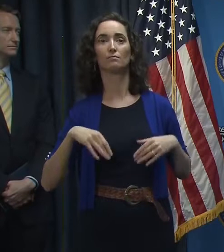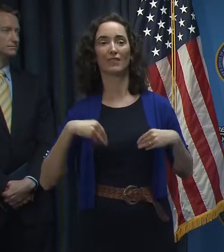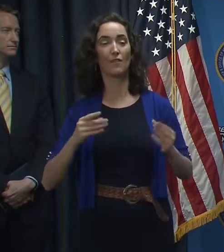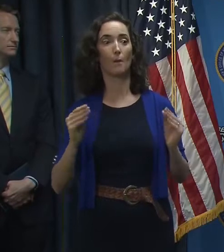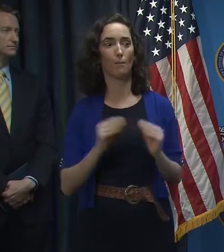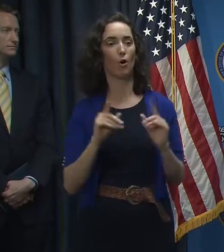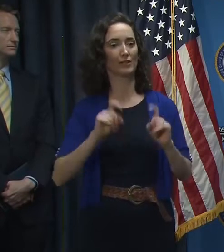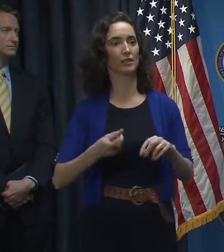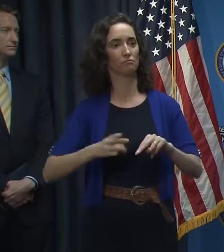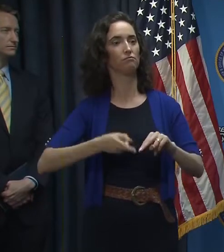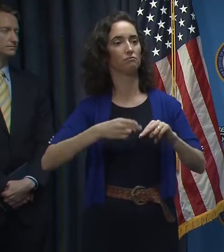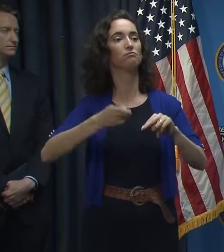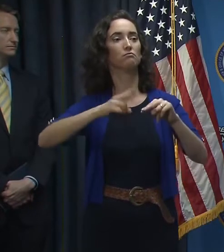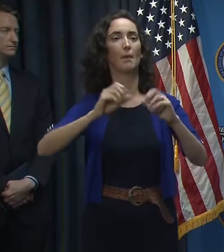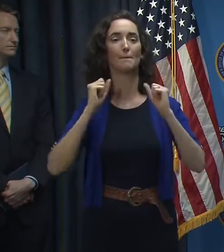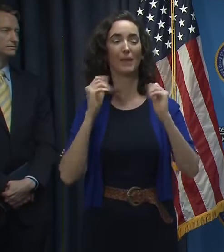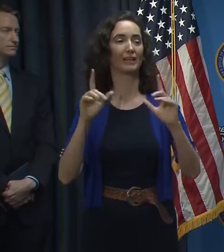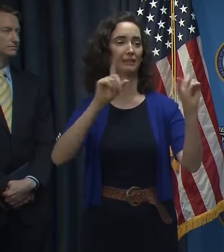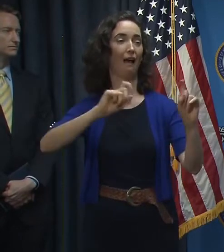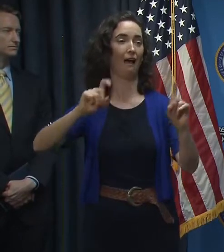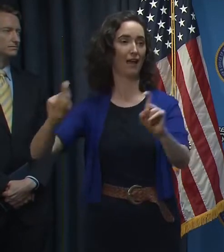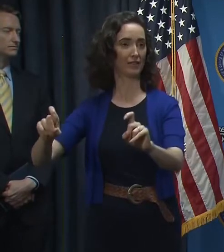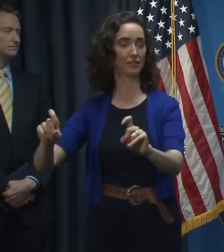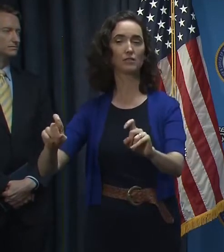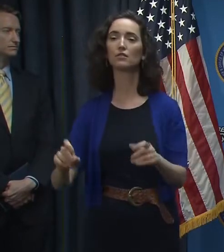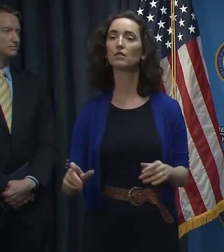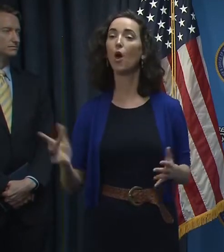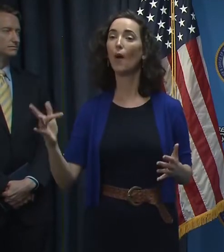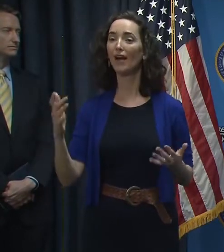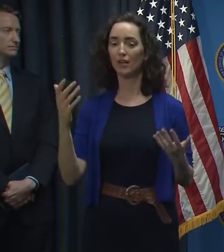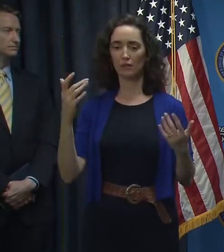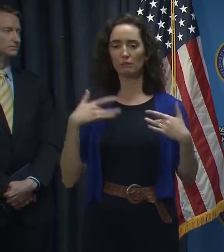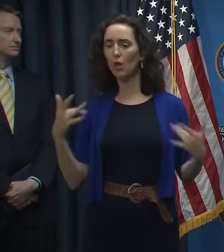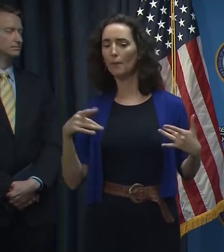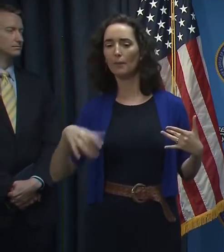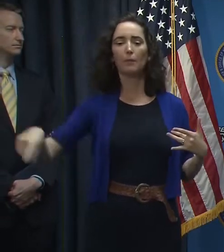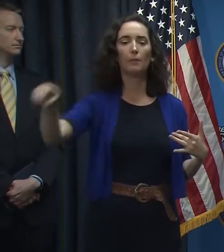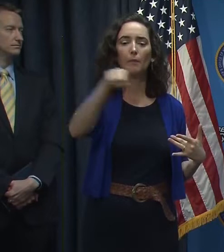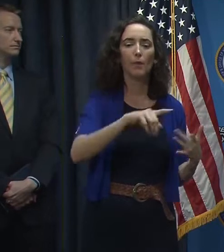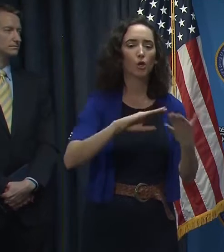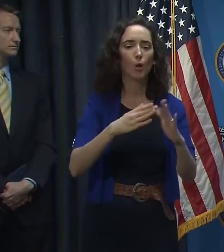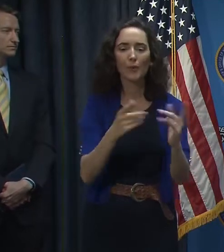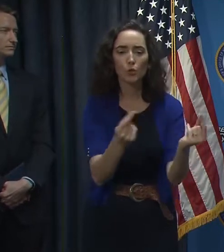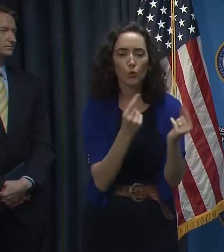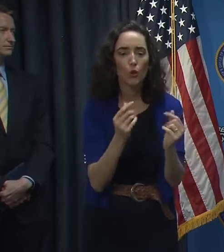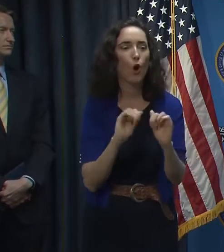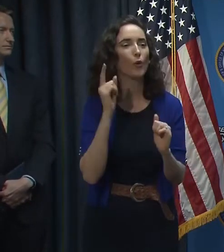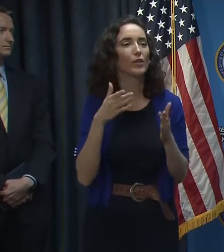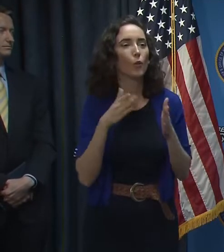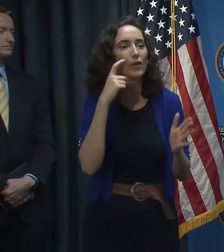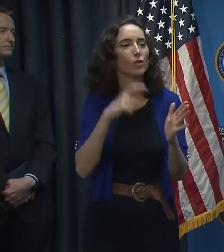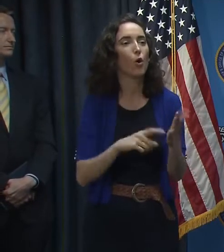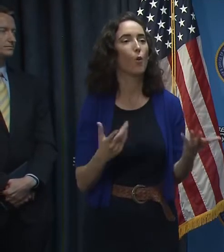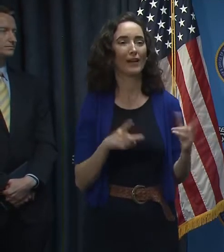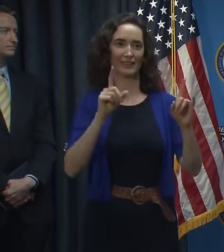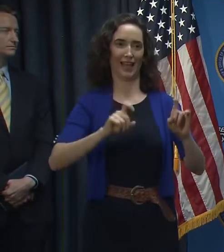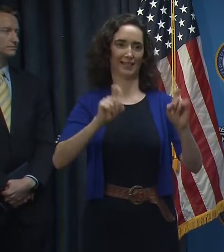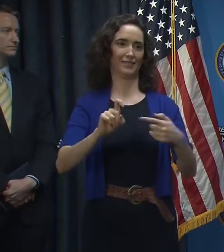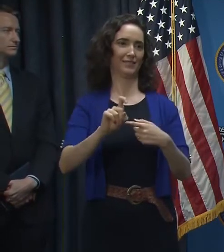capacity. And because the only way that you can observe what's going on in communities is through testing. And when you